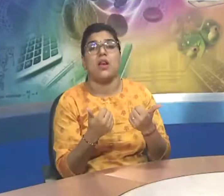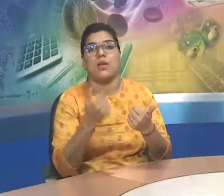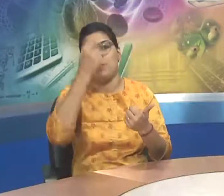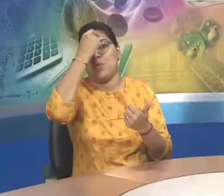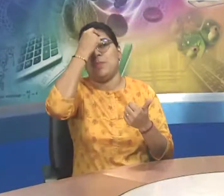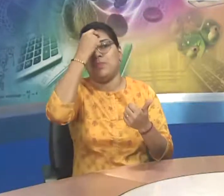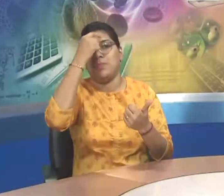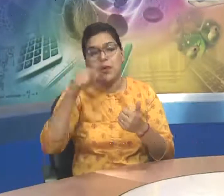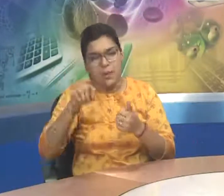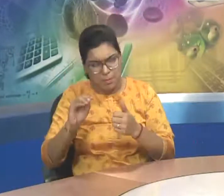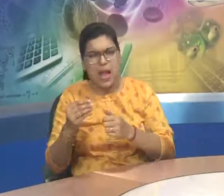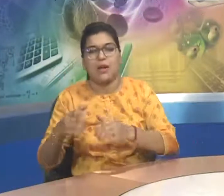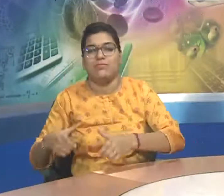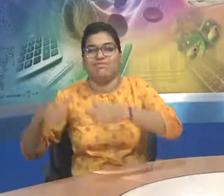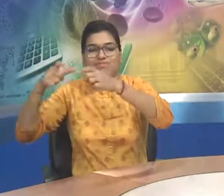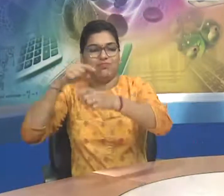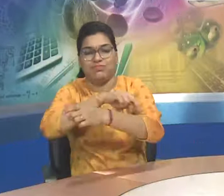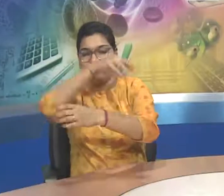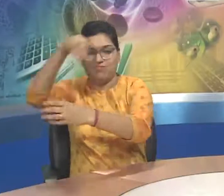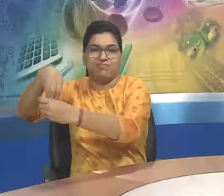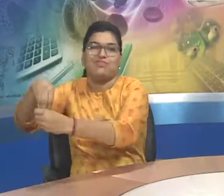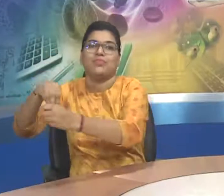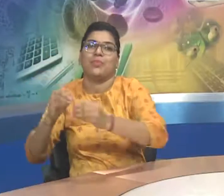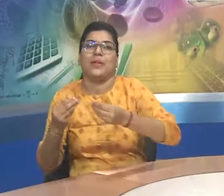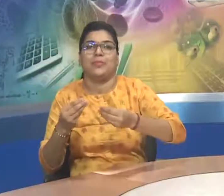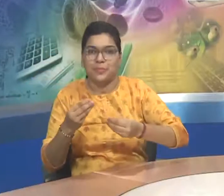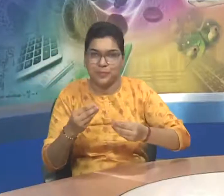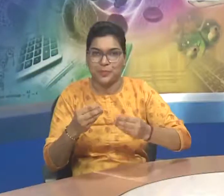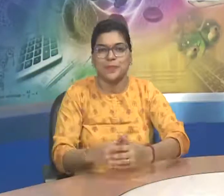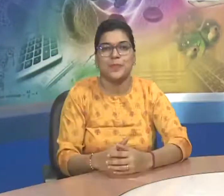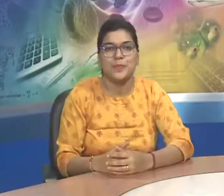on the society.